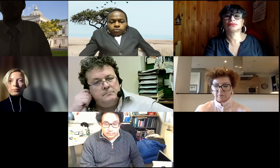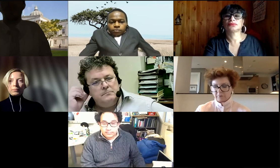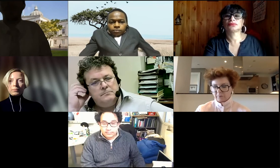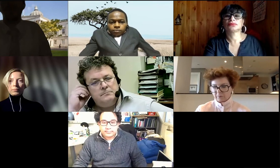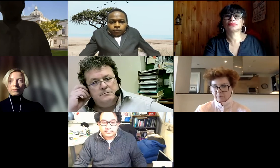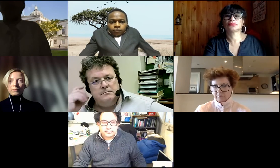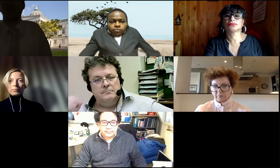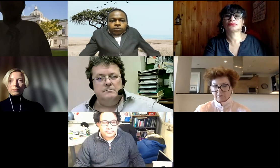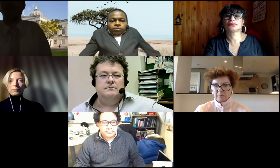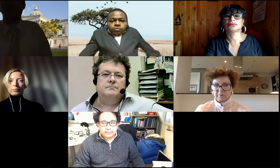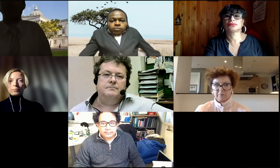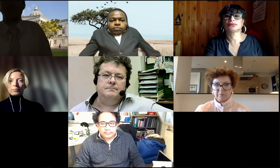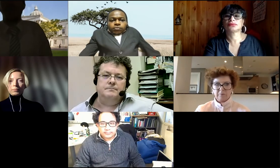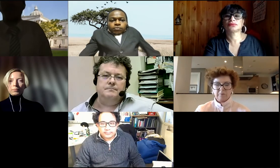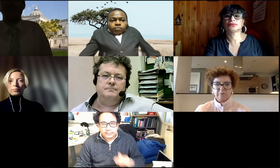your opinion on this?